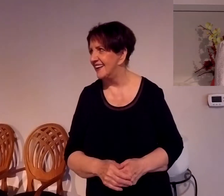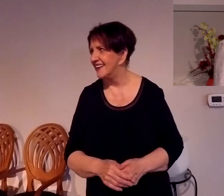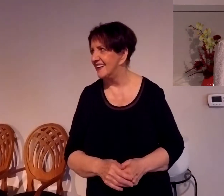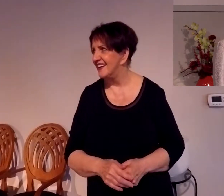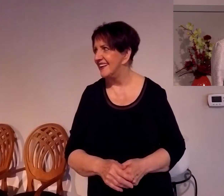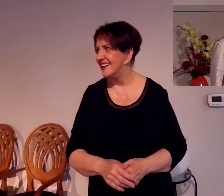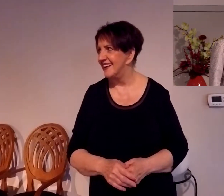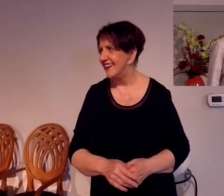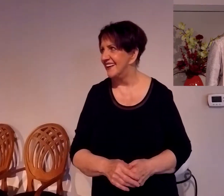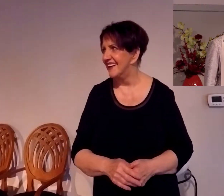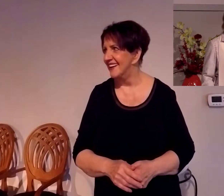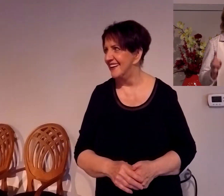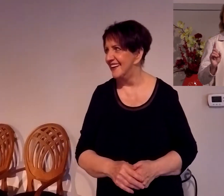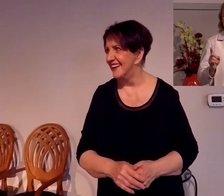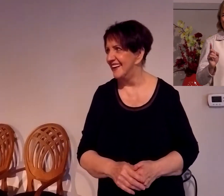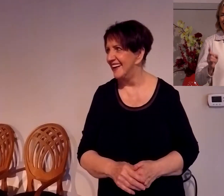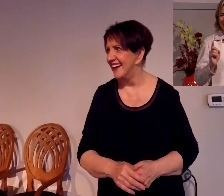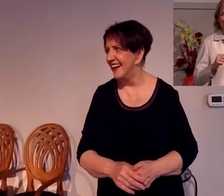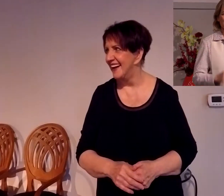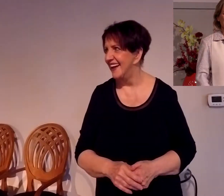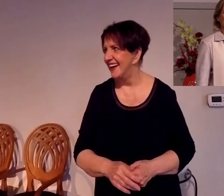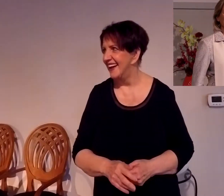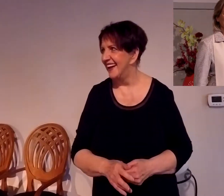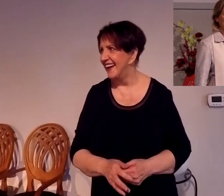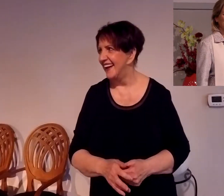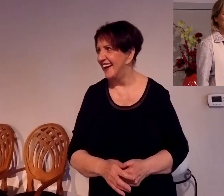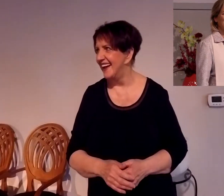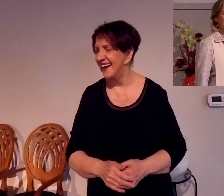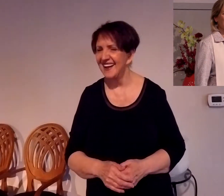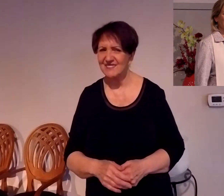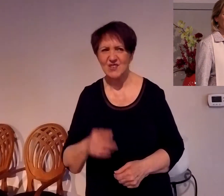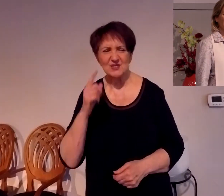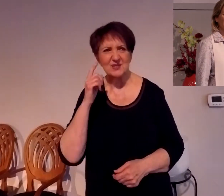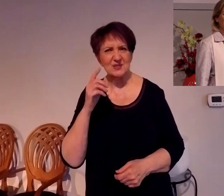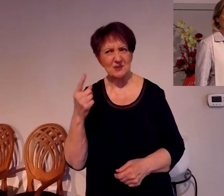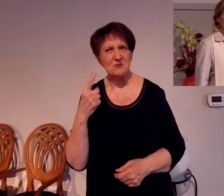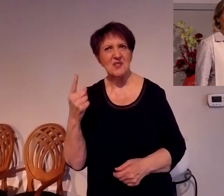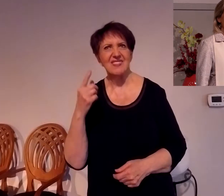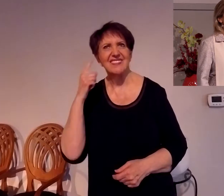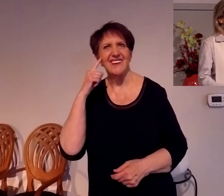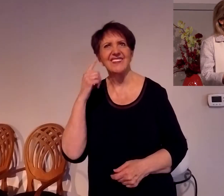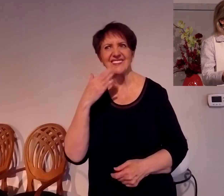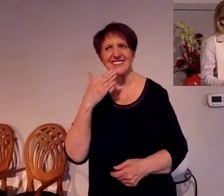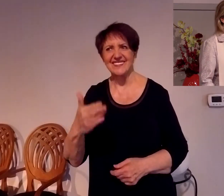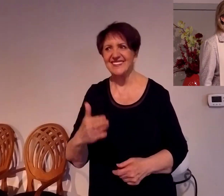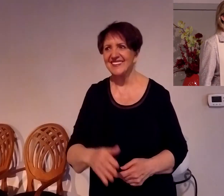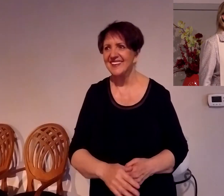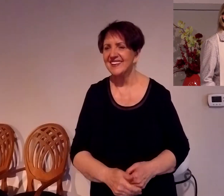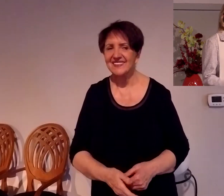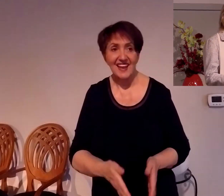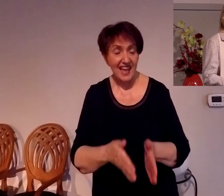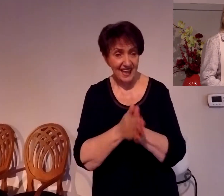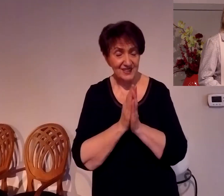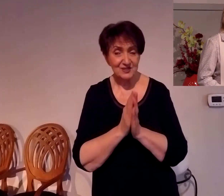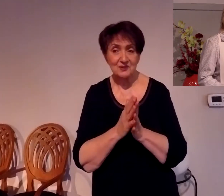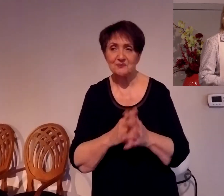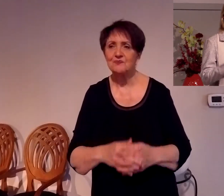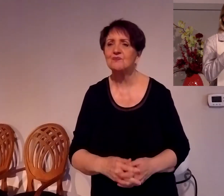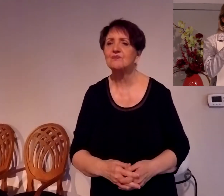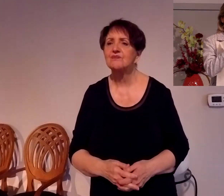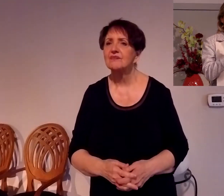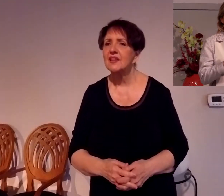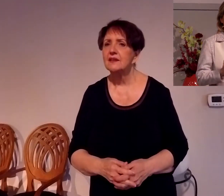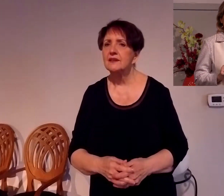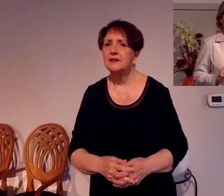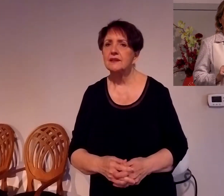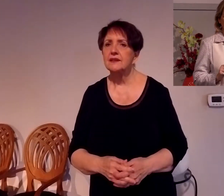I was like, now that, somebody thought of something really good in that boardroom. Ask Siri, but there is no super